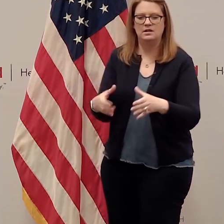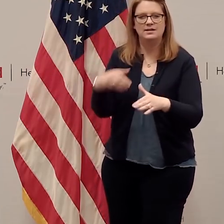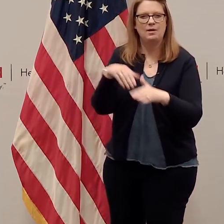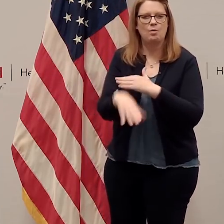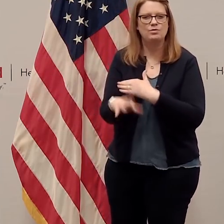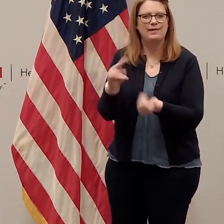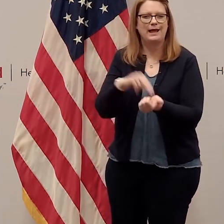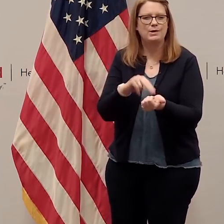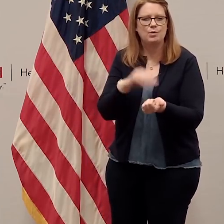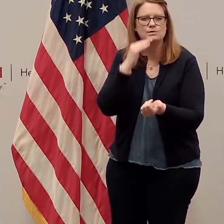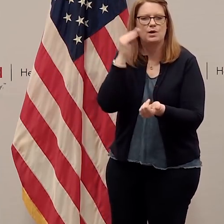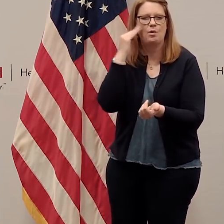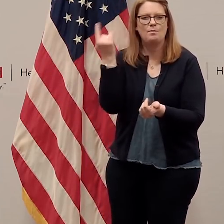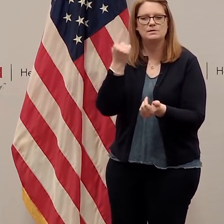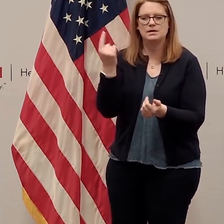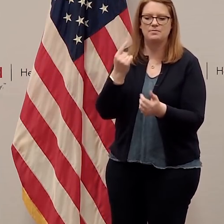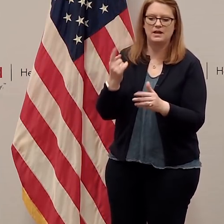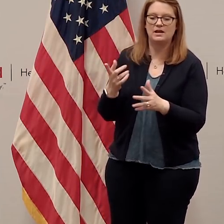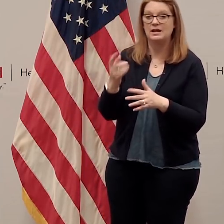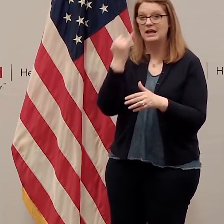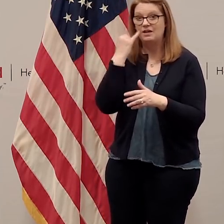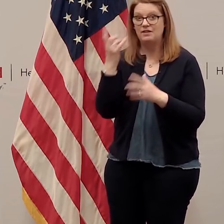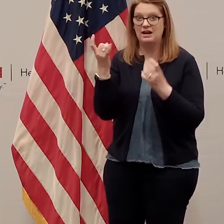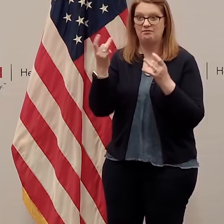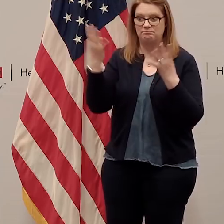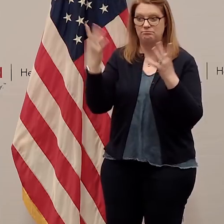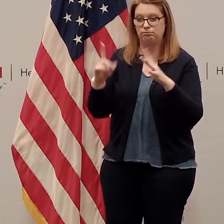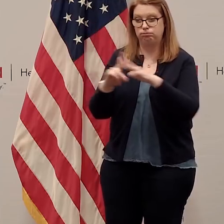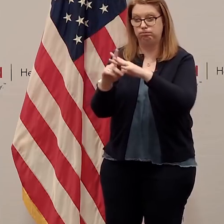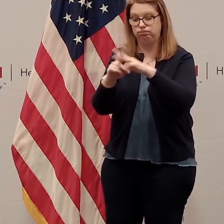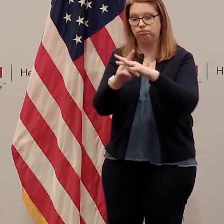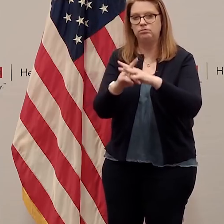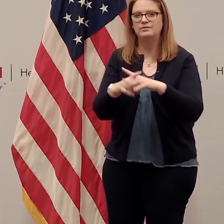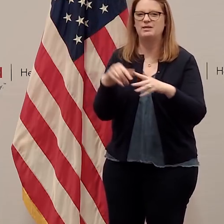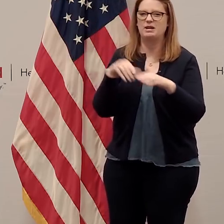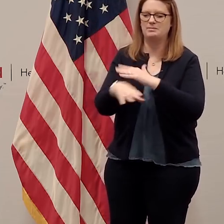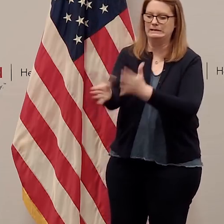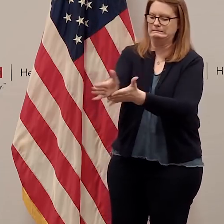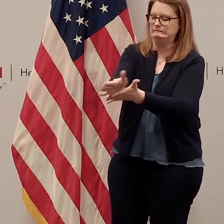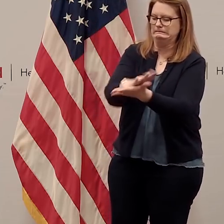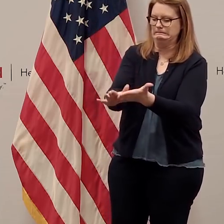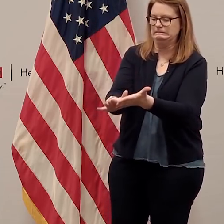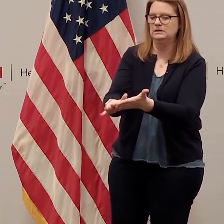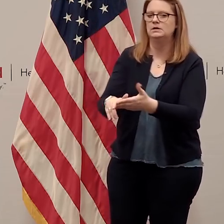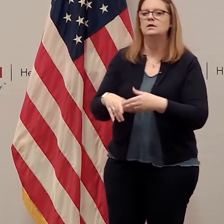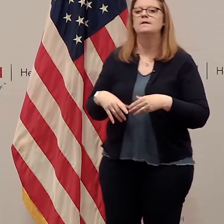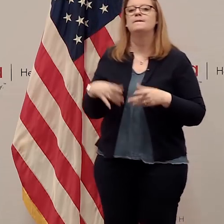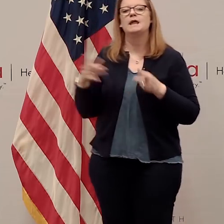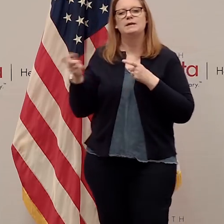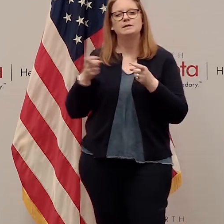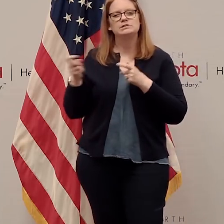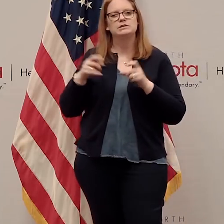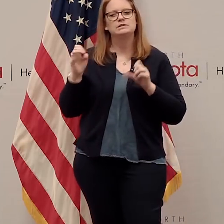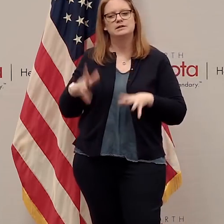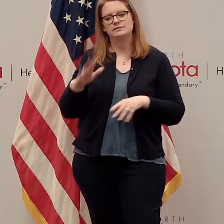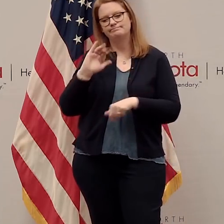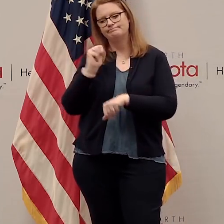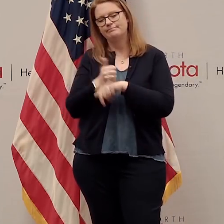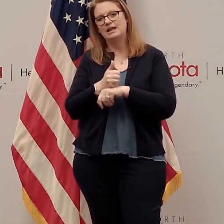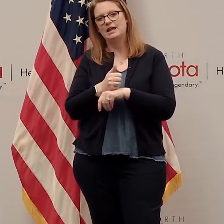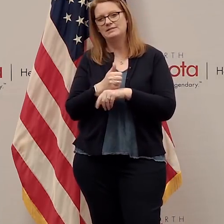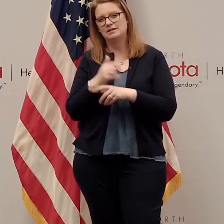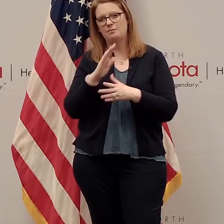long-term care facility if we have a dangerous outbreak. And from administrating tests to helping plan and implement our statewide surge